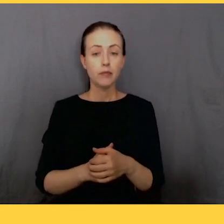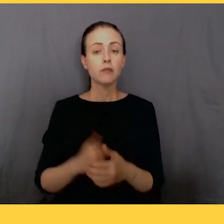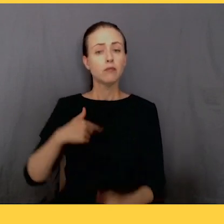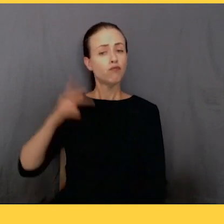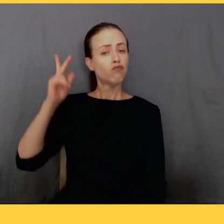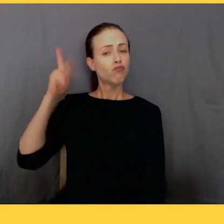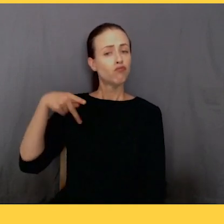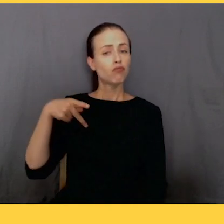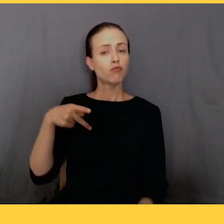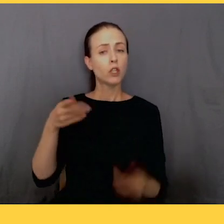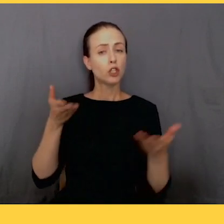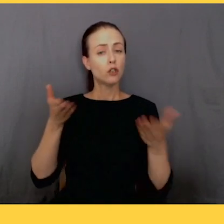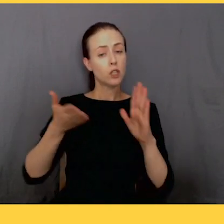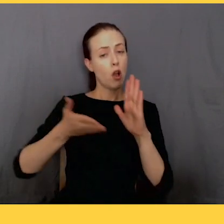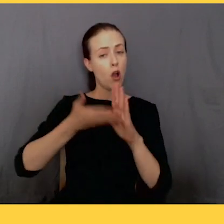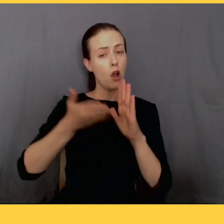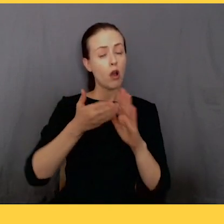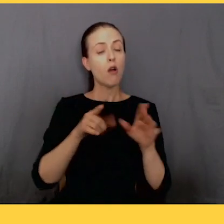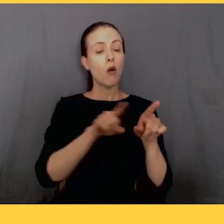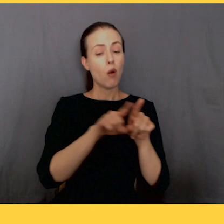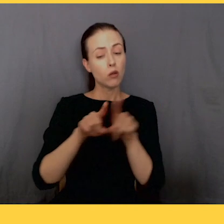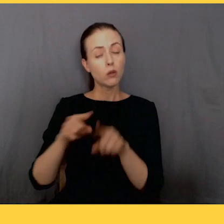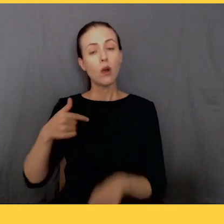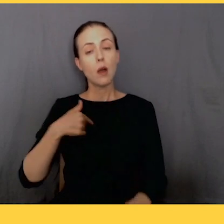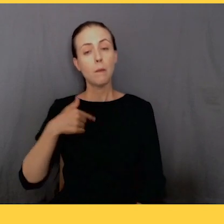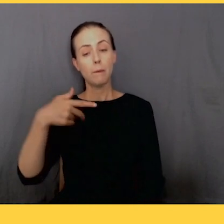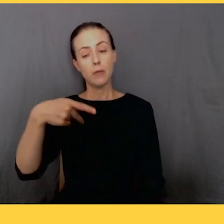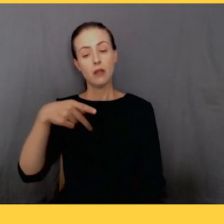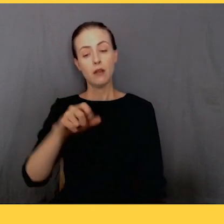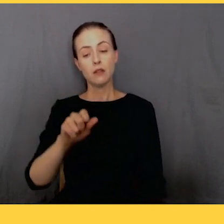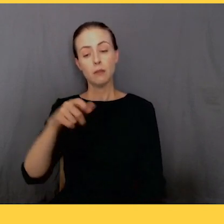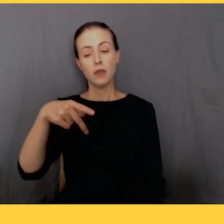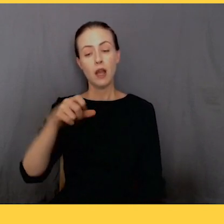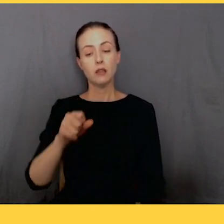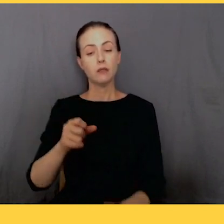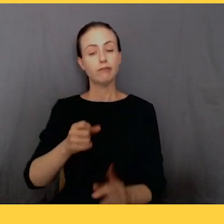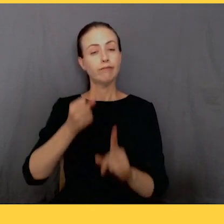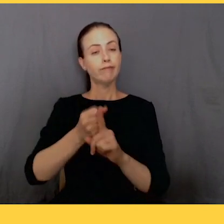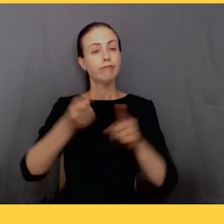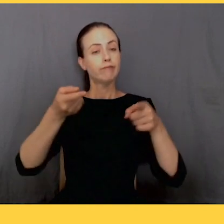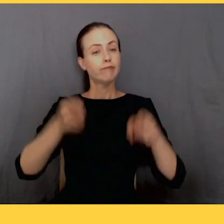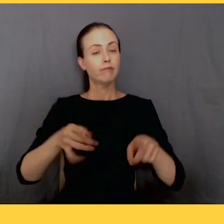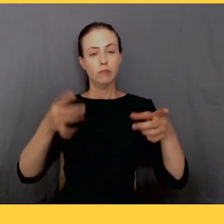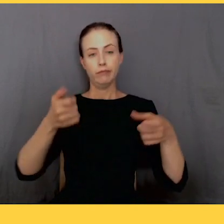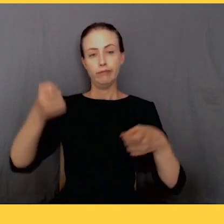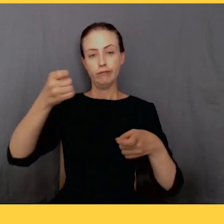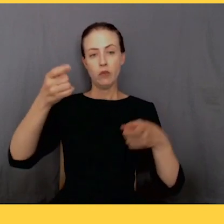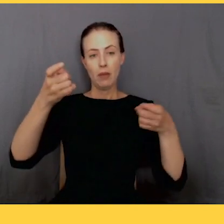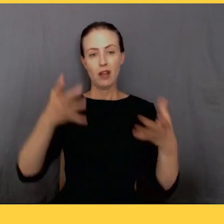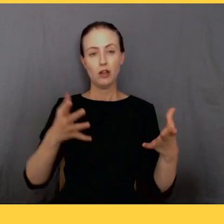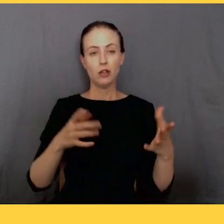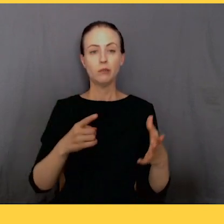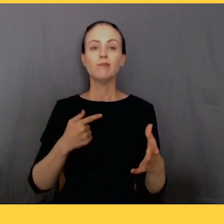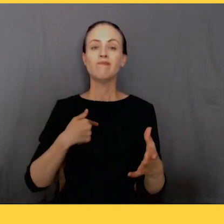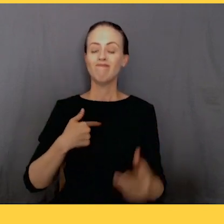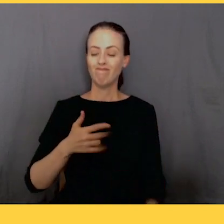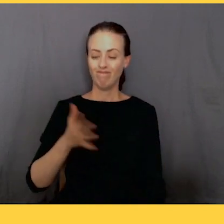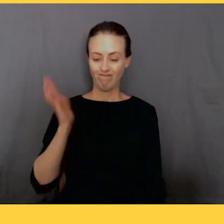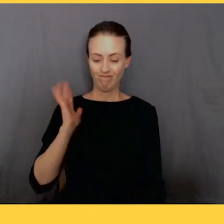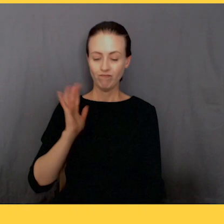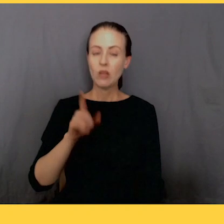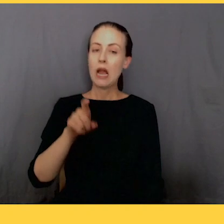Operations, I'm also a PSPS Incident Commander, and I've had the unfortunate duty to make decisions on whether or